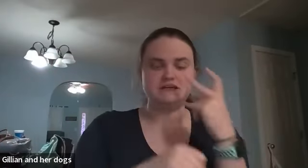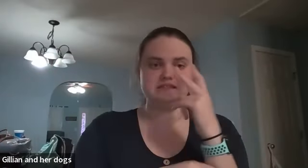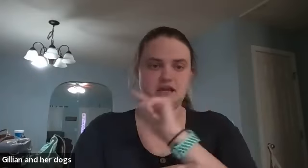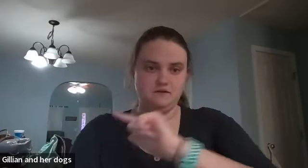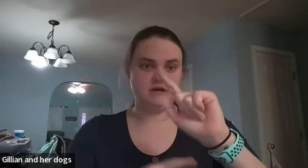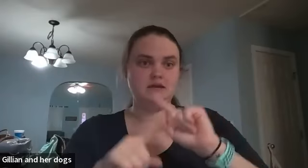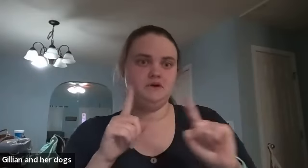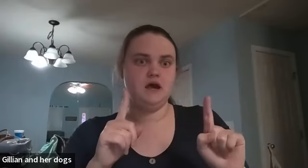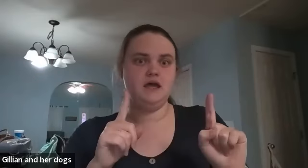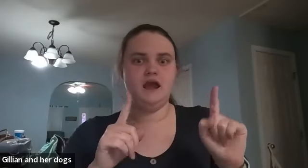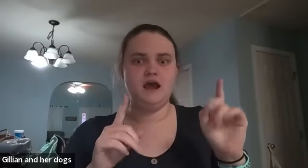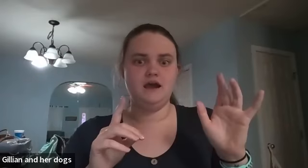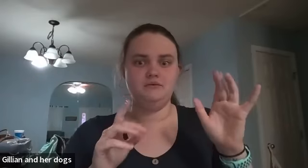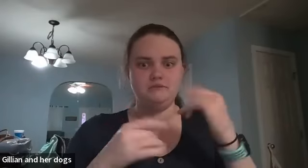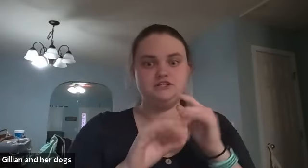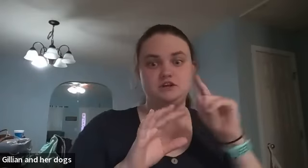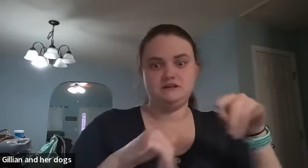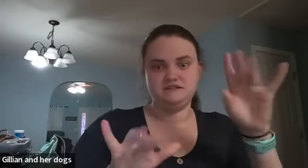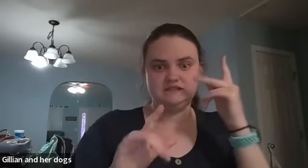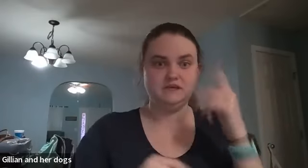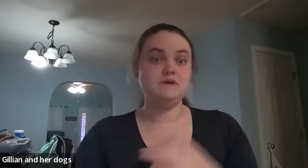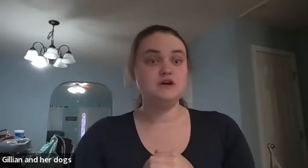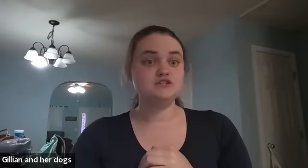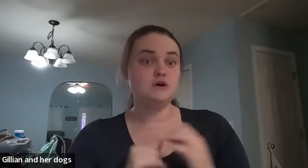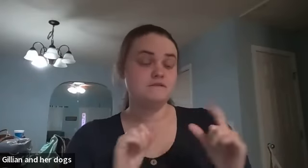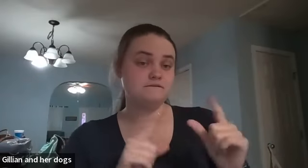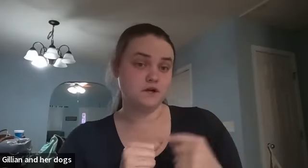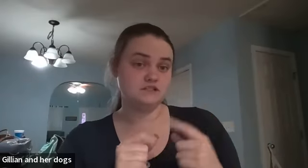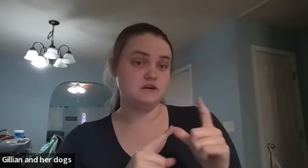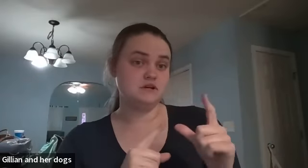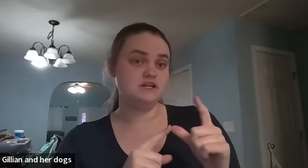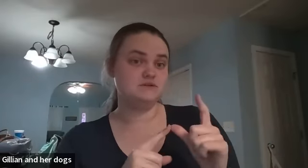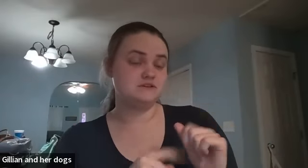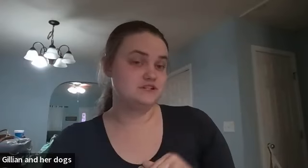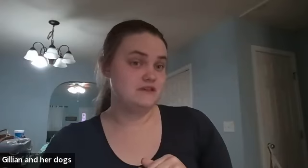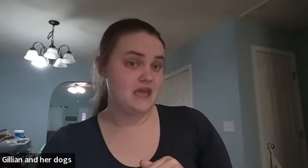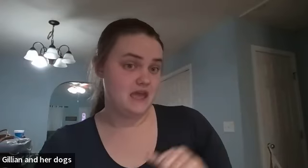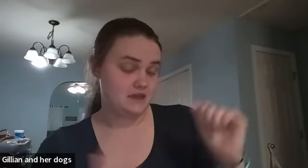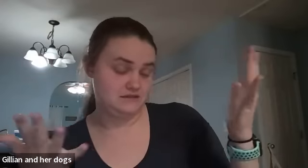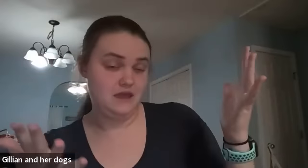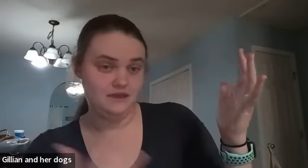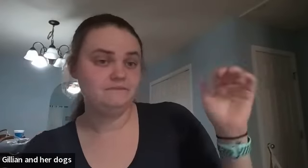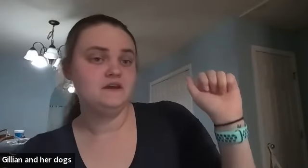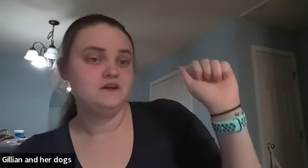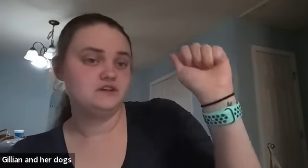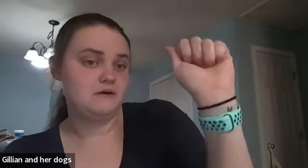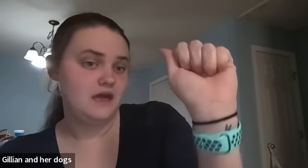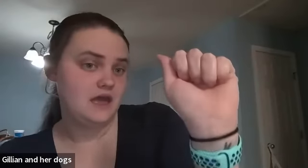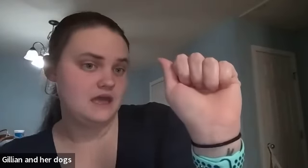can see everybody, but I want to make sure y'all can still see me. So the first letter we're going to do is we're going to do the A, is A. So A